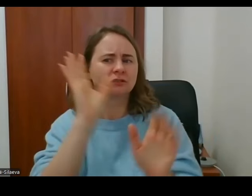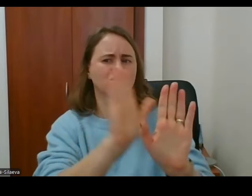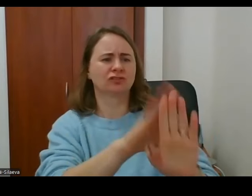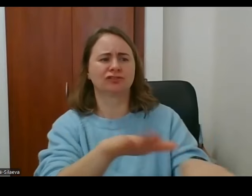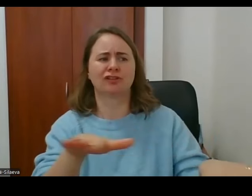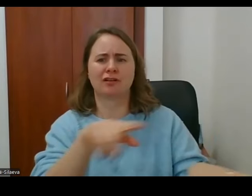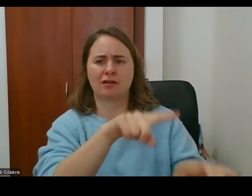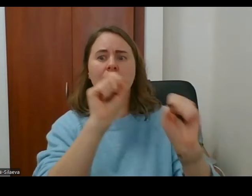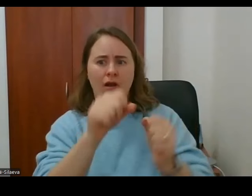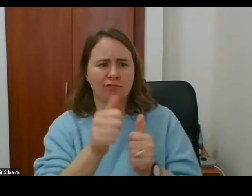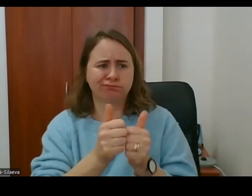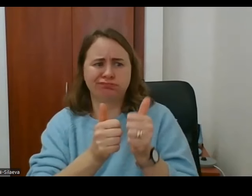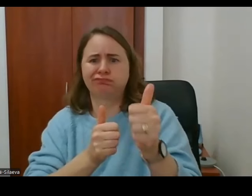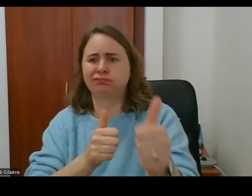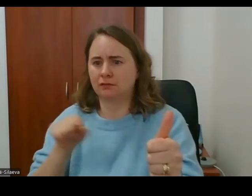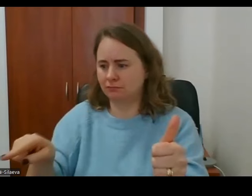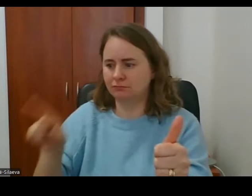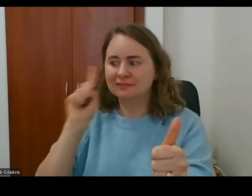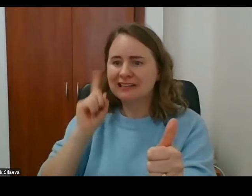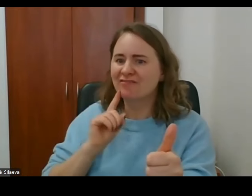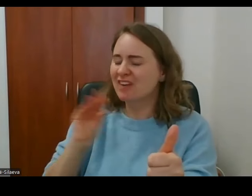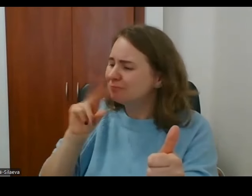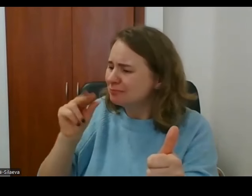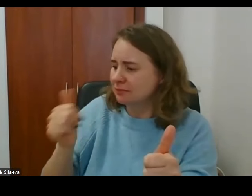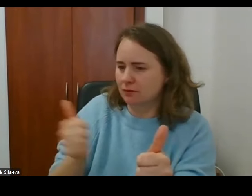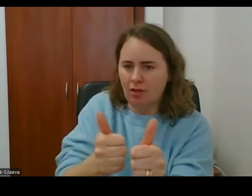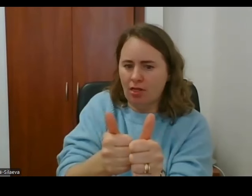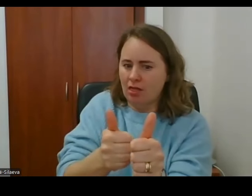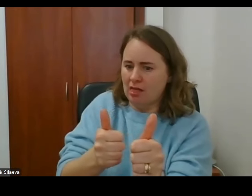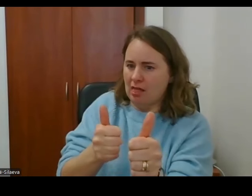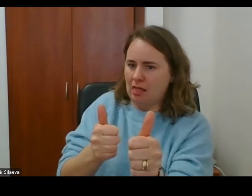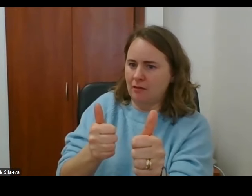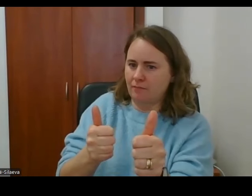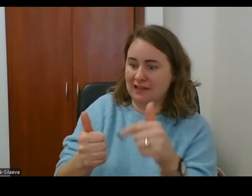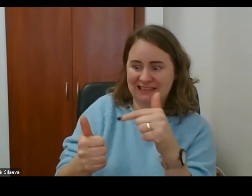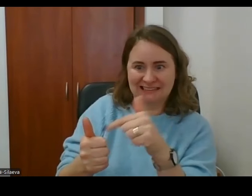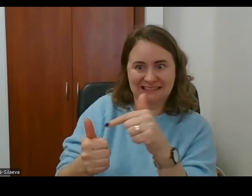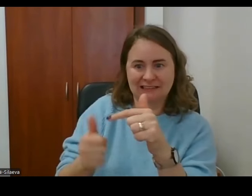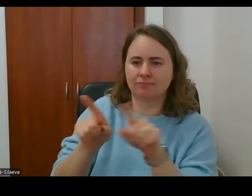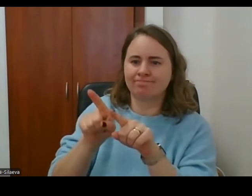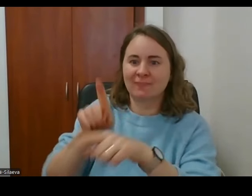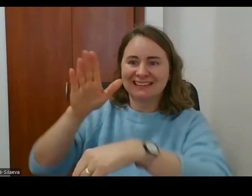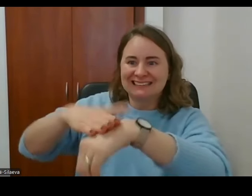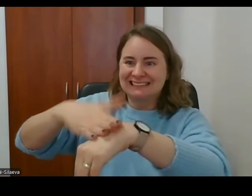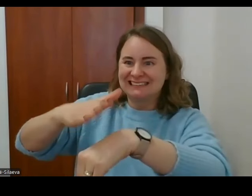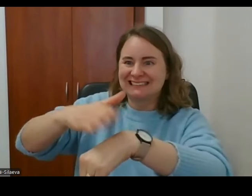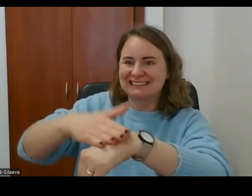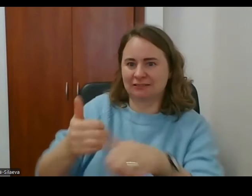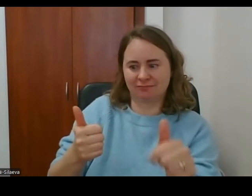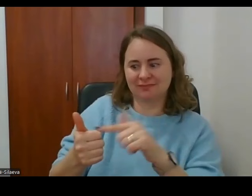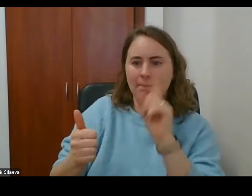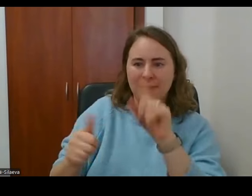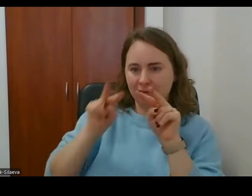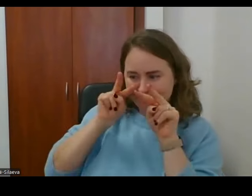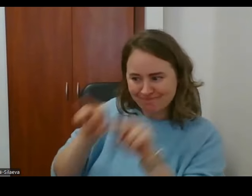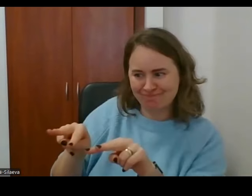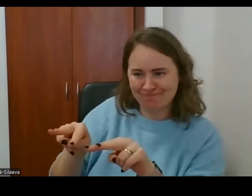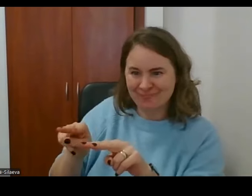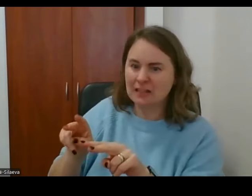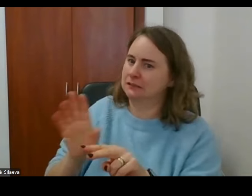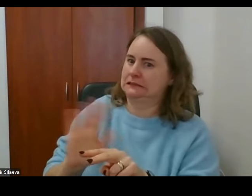not the full access to sign language, so the first delays occur, and year by year these delays are